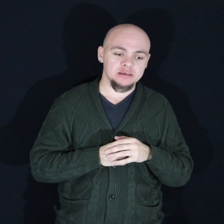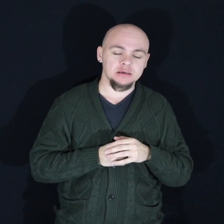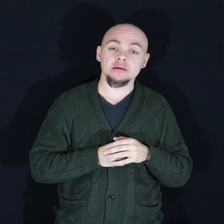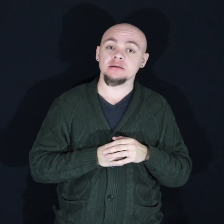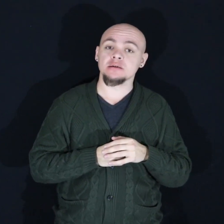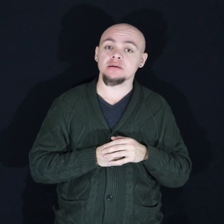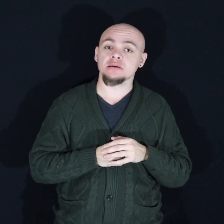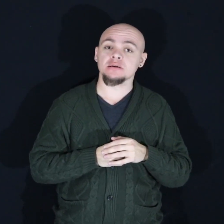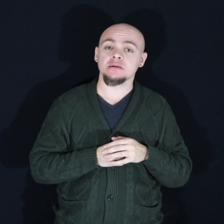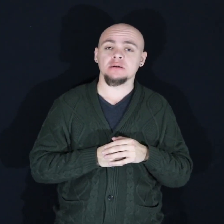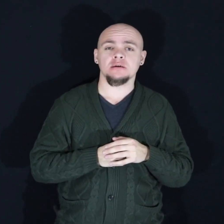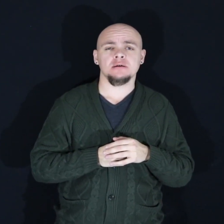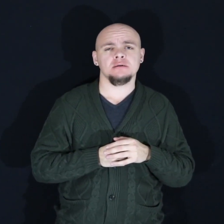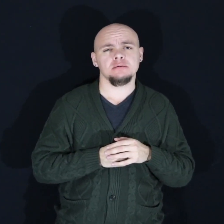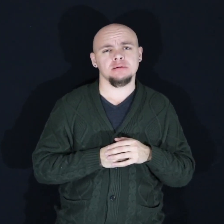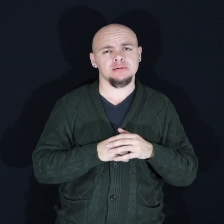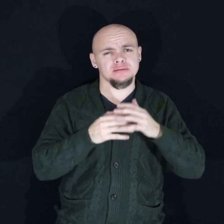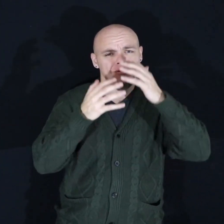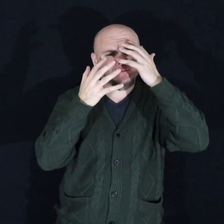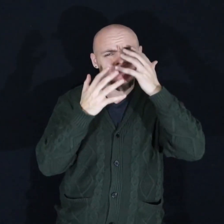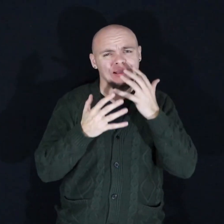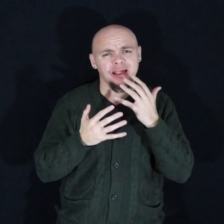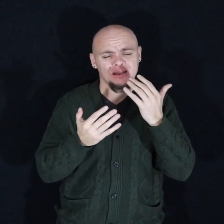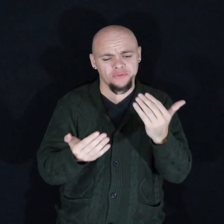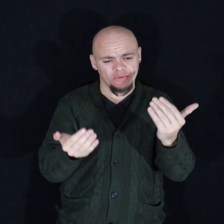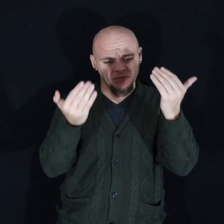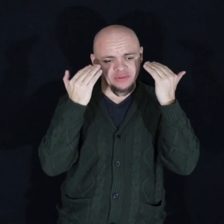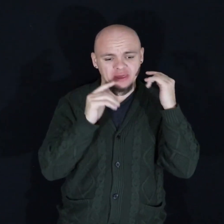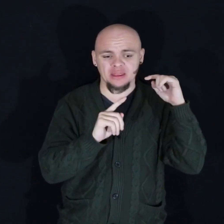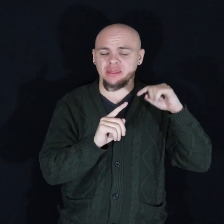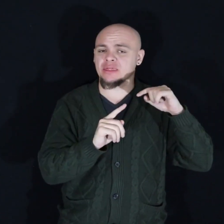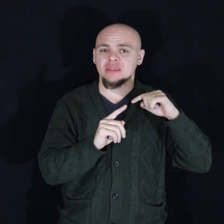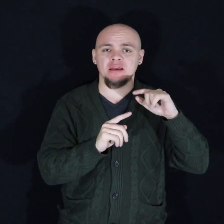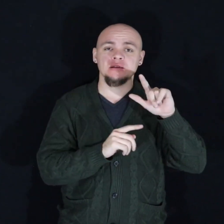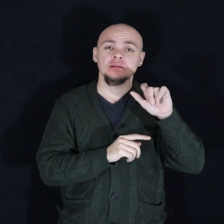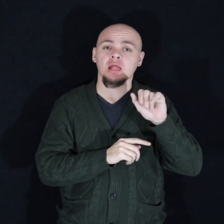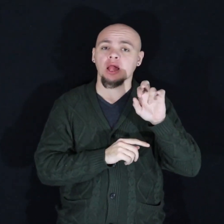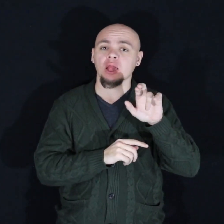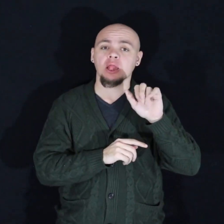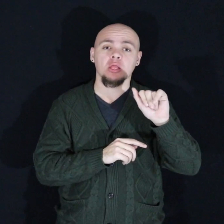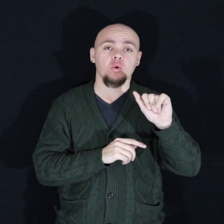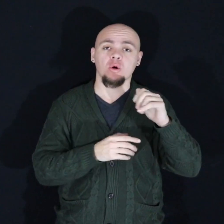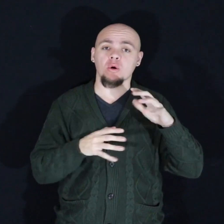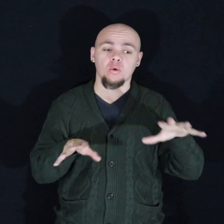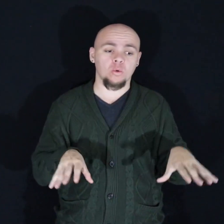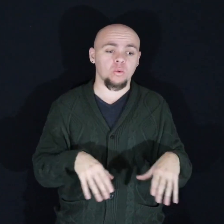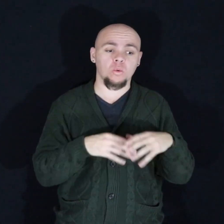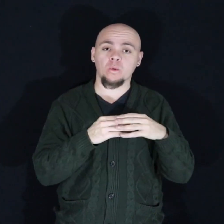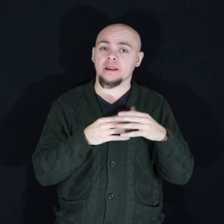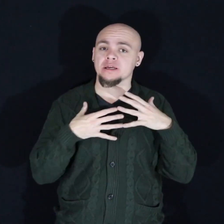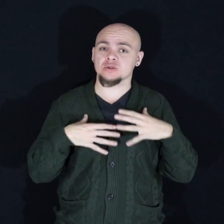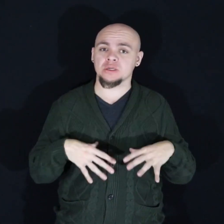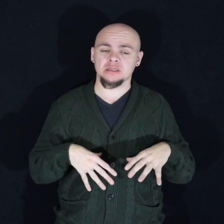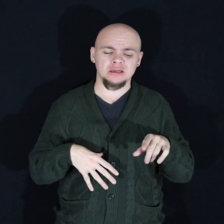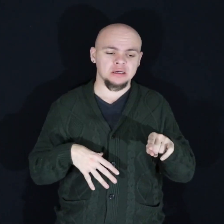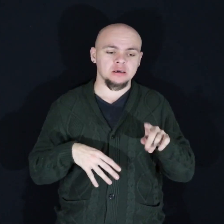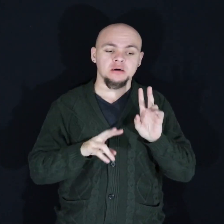but then I had an overwhelming sadness. This was not Laura's wedding dress, it was her funeral dress.